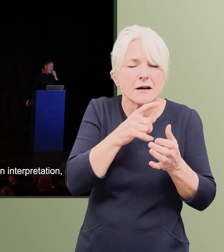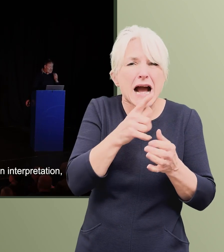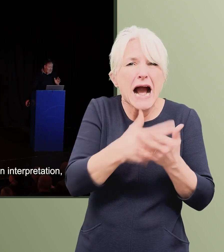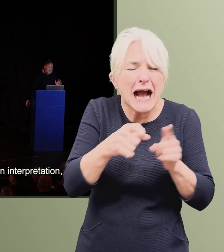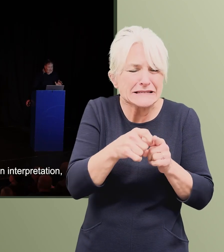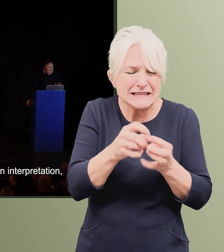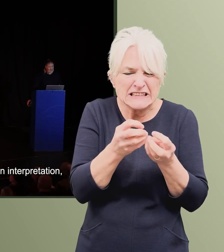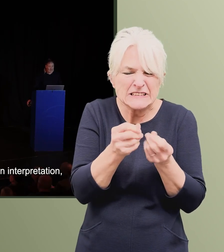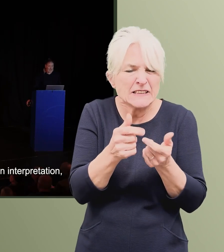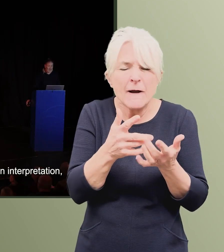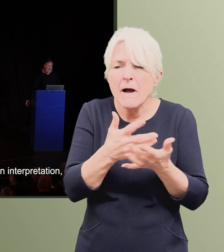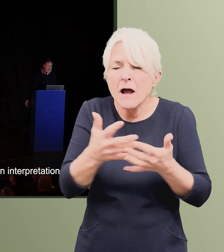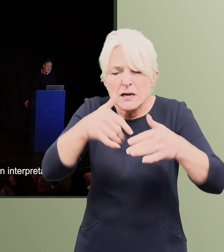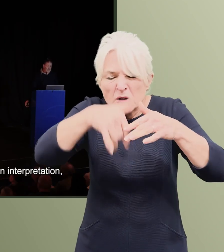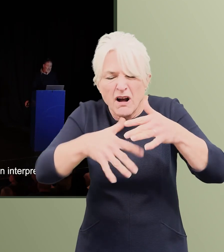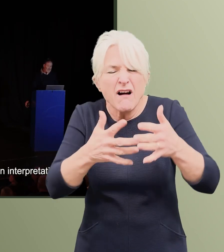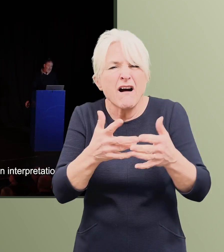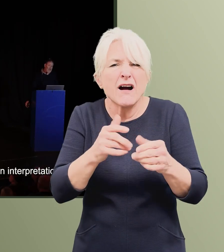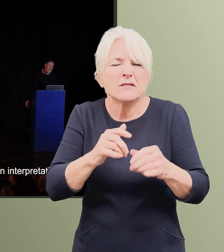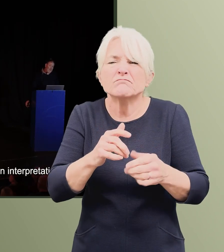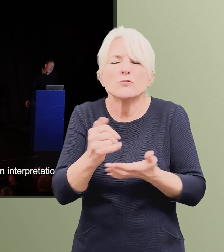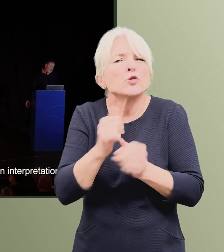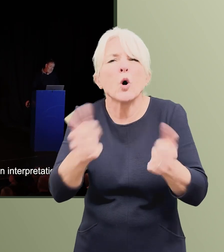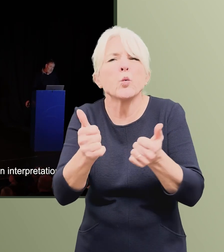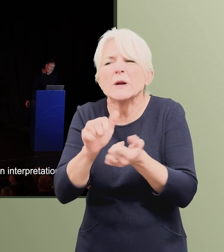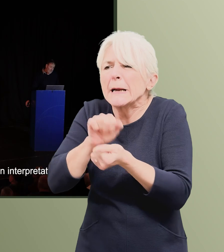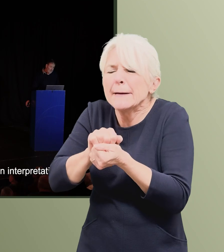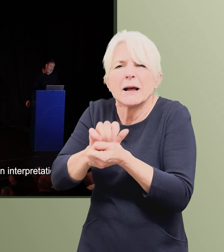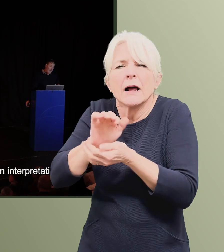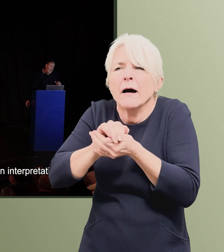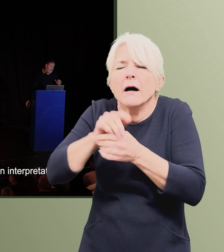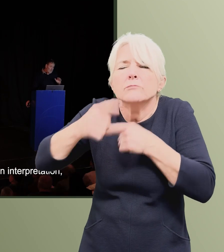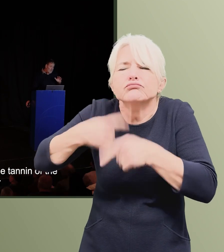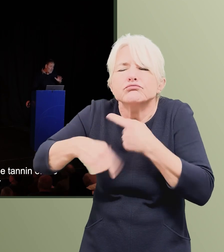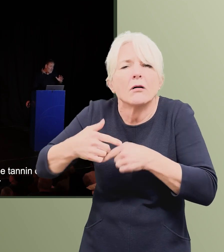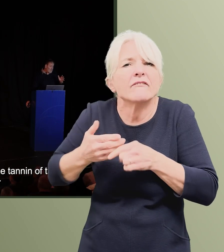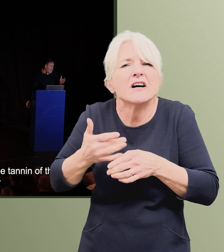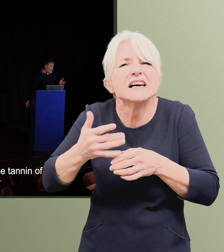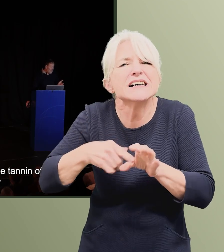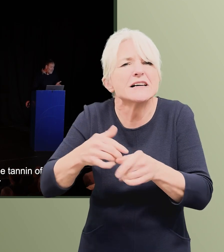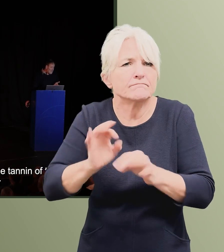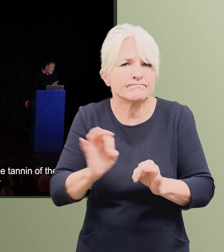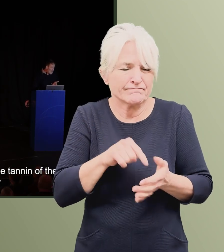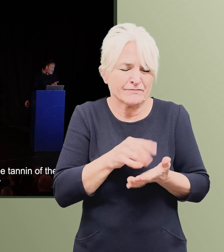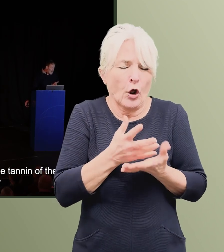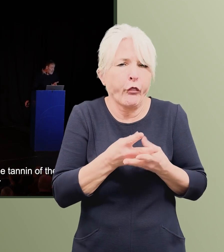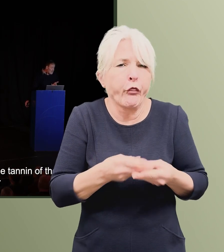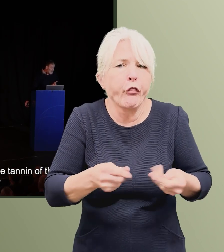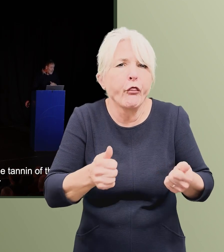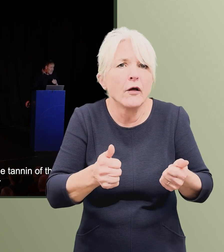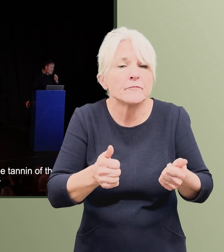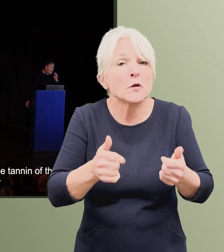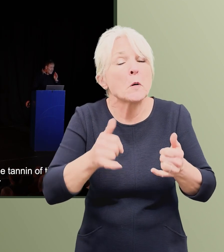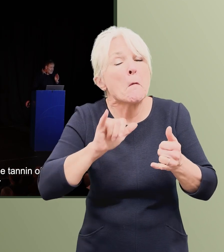I only can suggest, and again, it's just an interpretation, that the pottery was probably put in some full leather